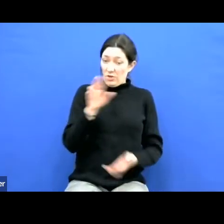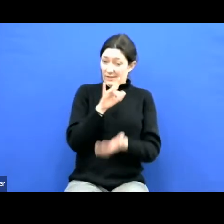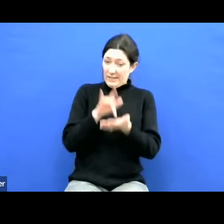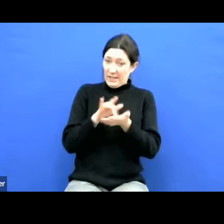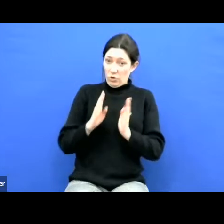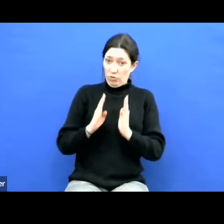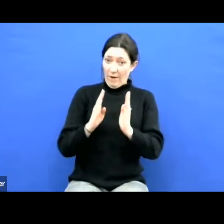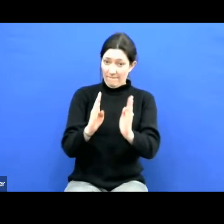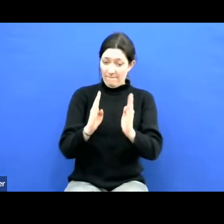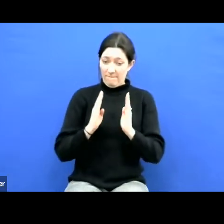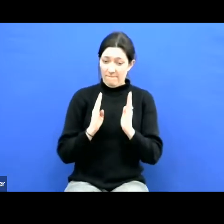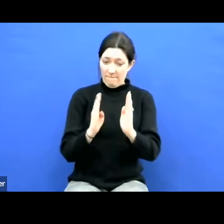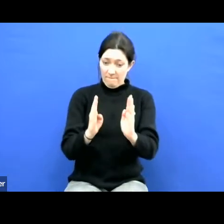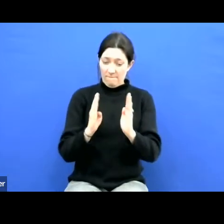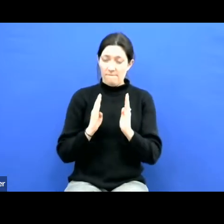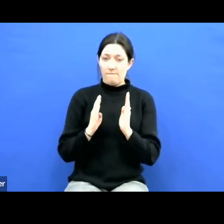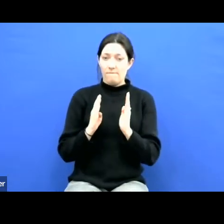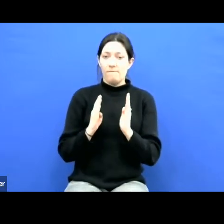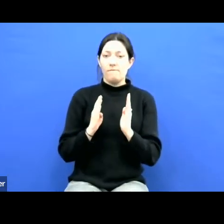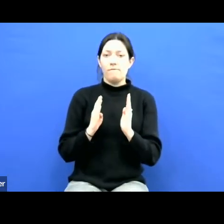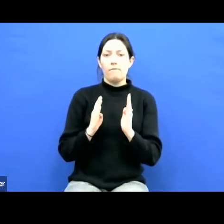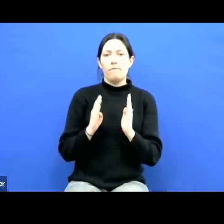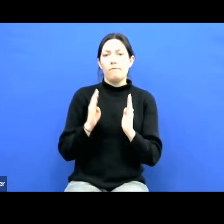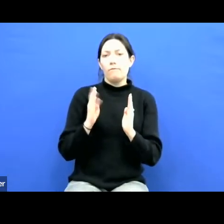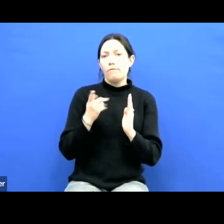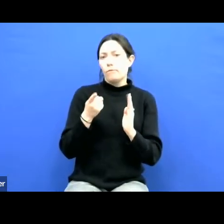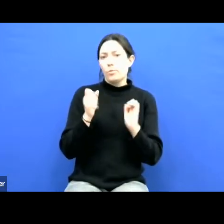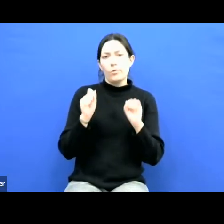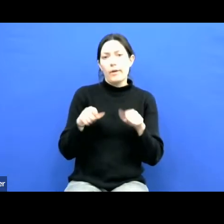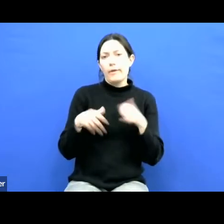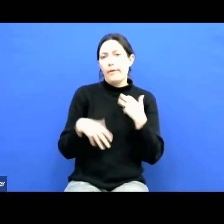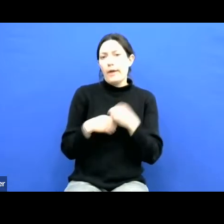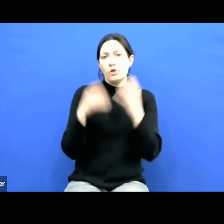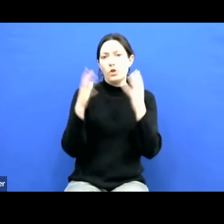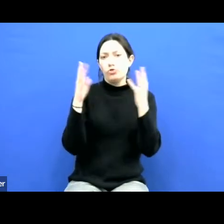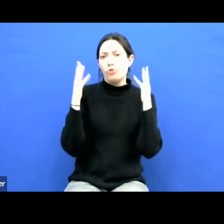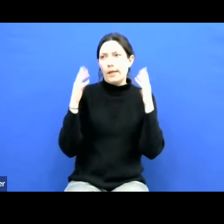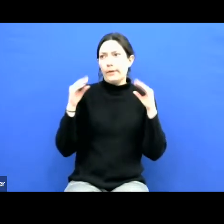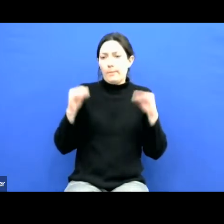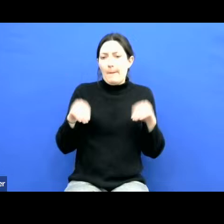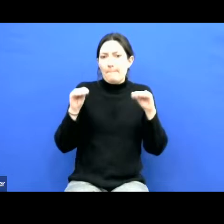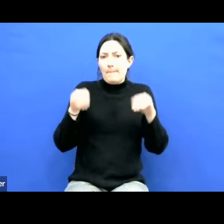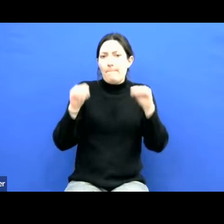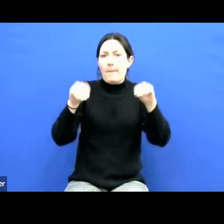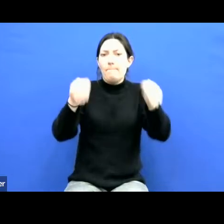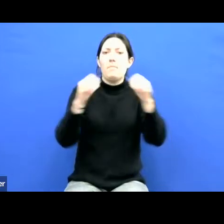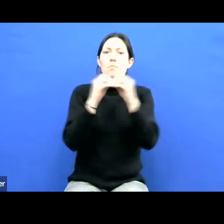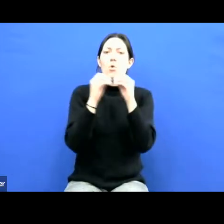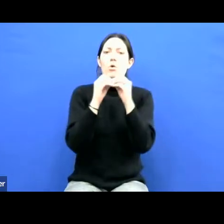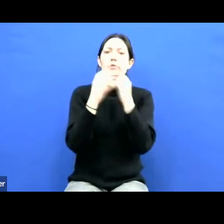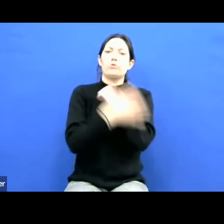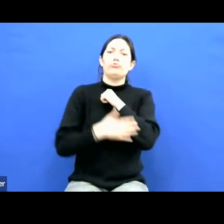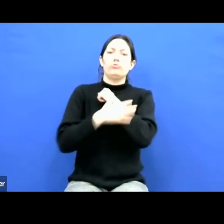but that it could look like a tree lined country road, right?